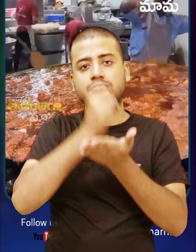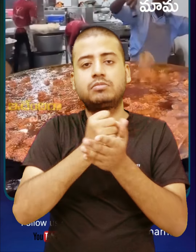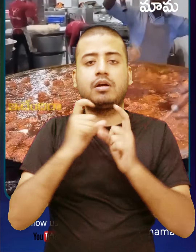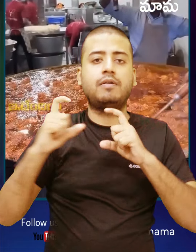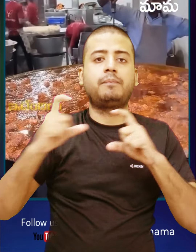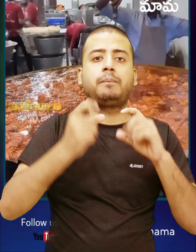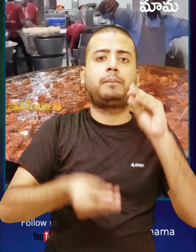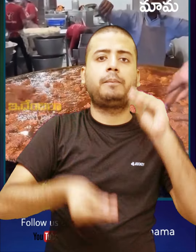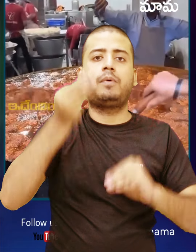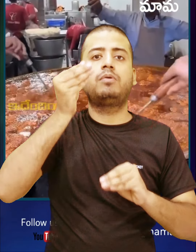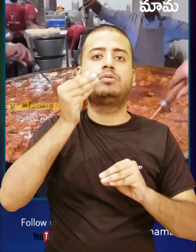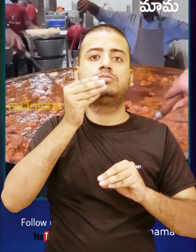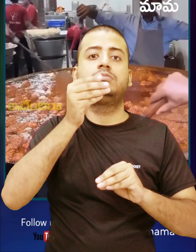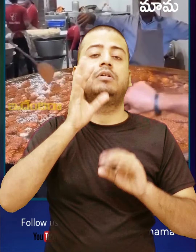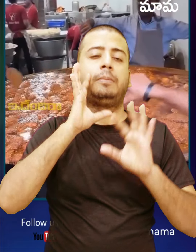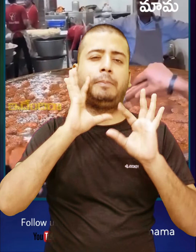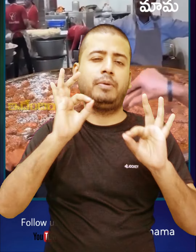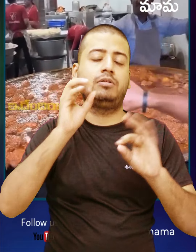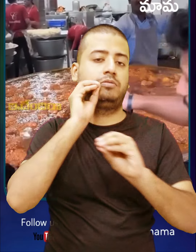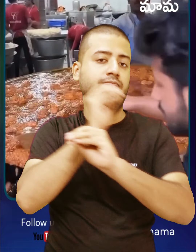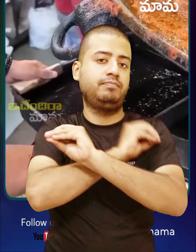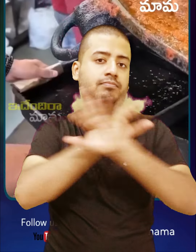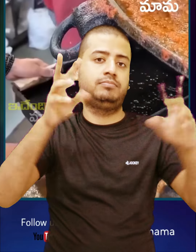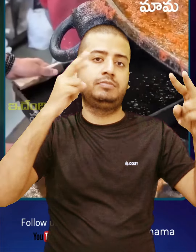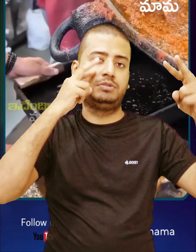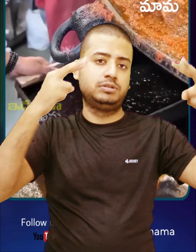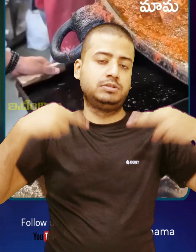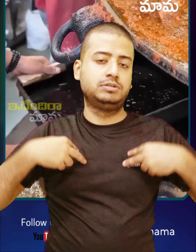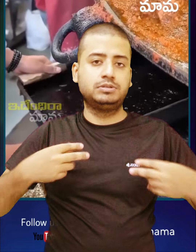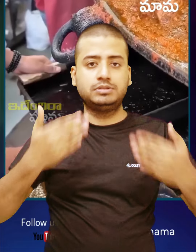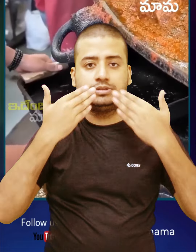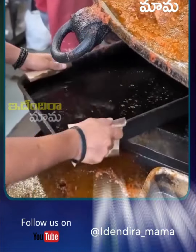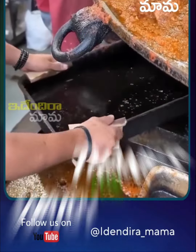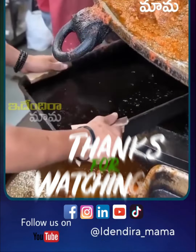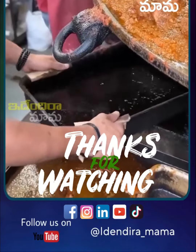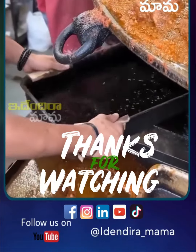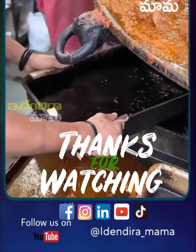seafood. If you are unsure about the freshness of a dish, don't hesitate to ask.